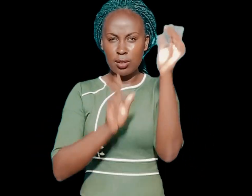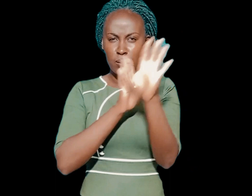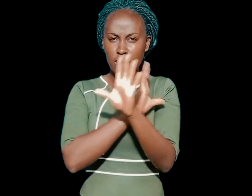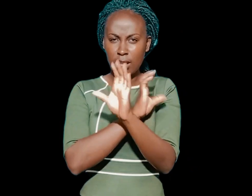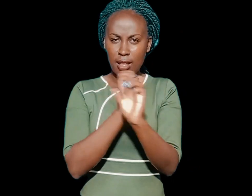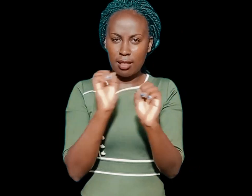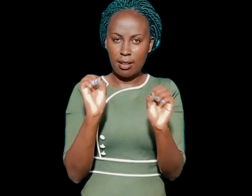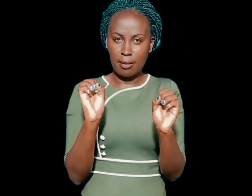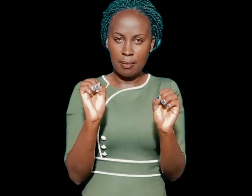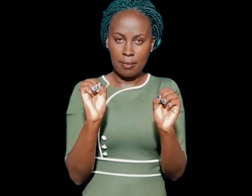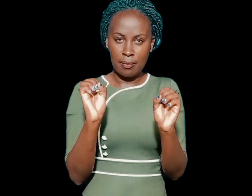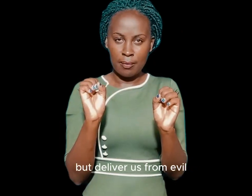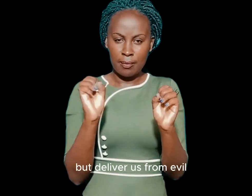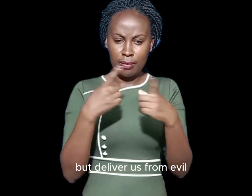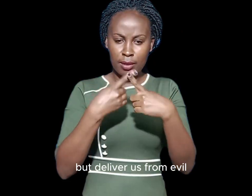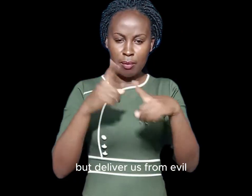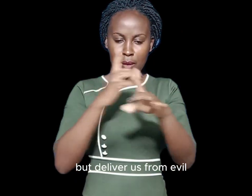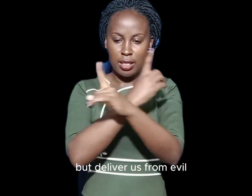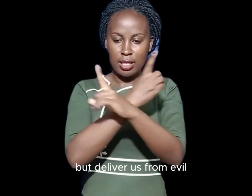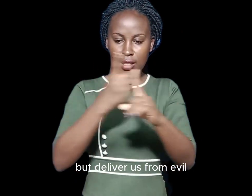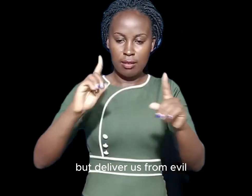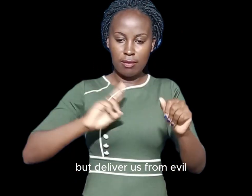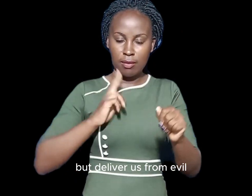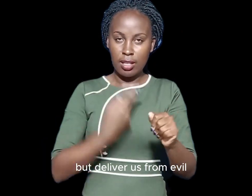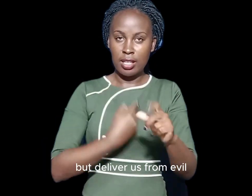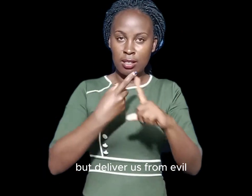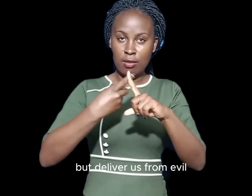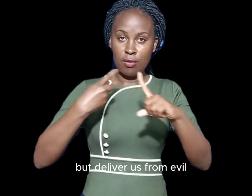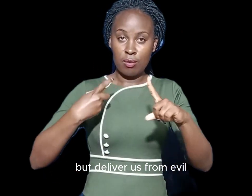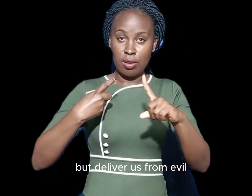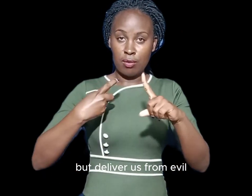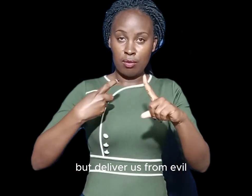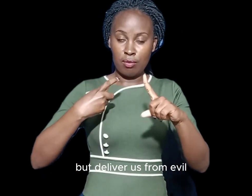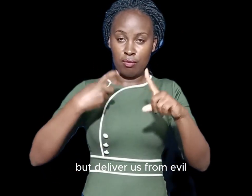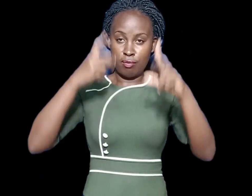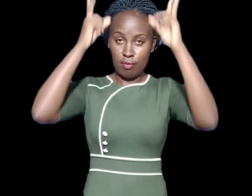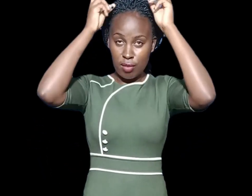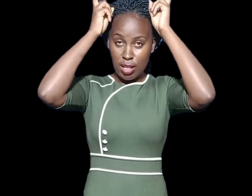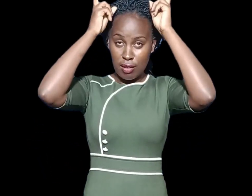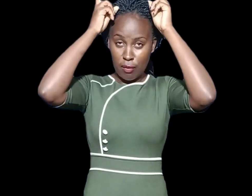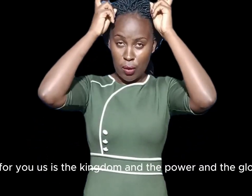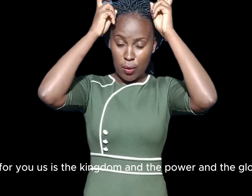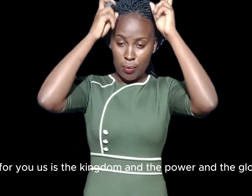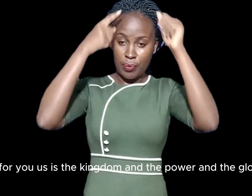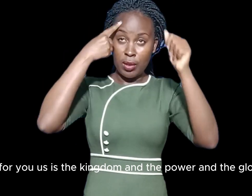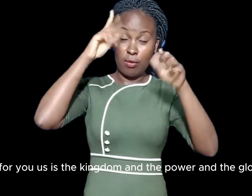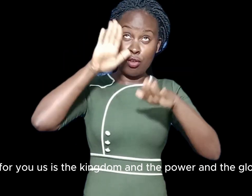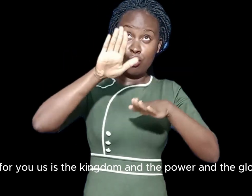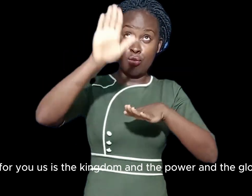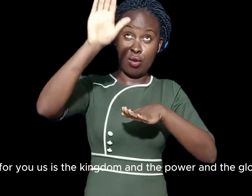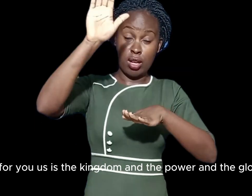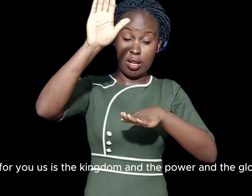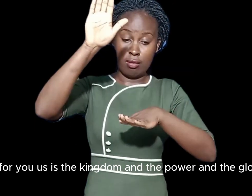And deliver us from evil For yours is the kingdom